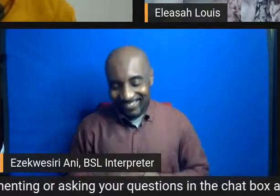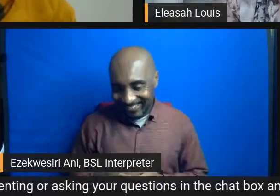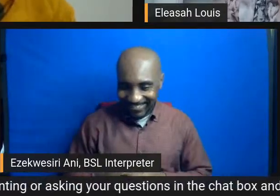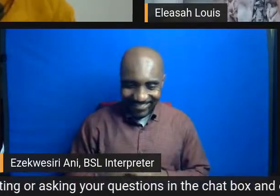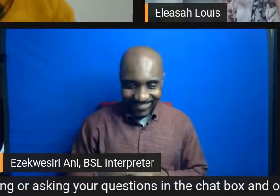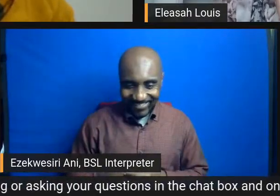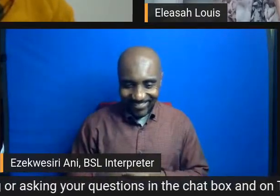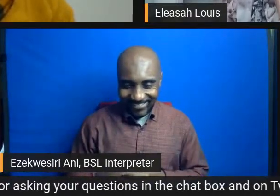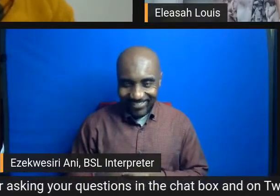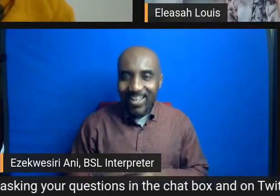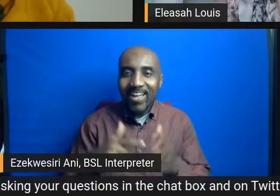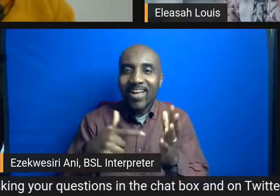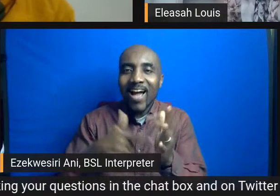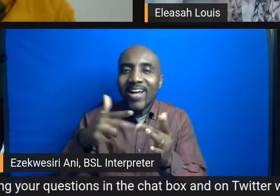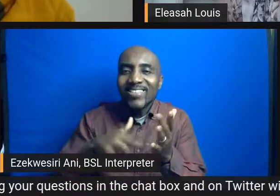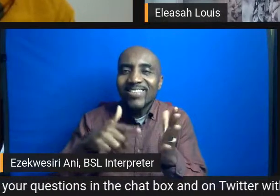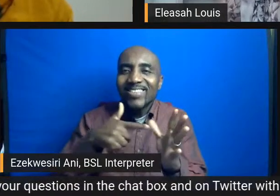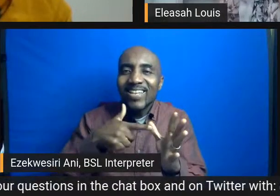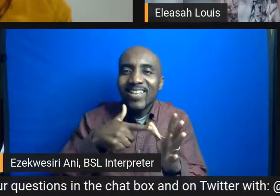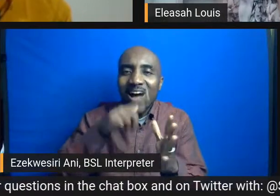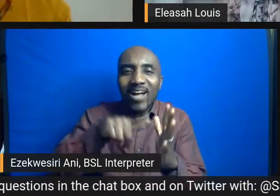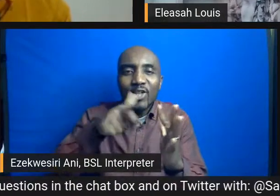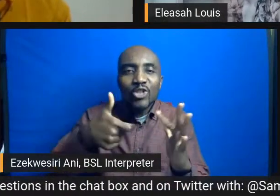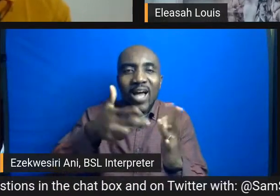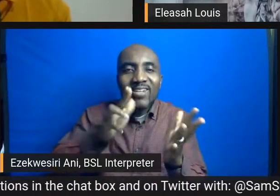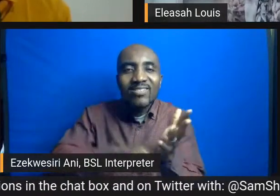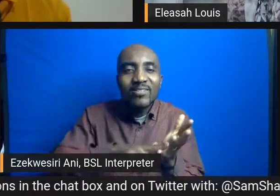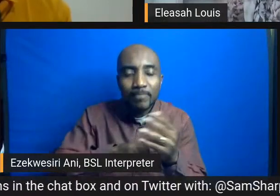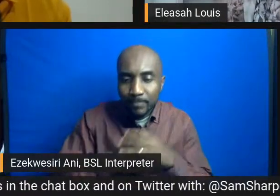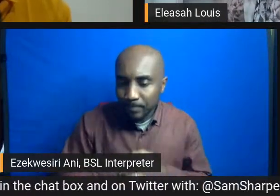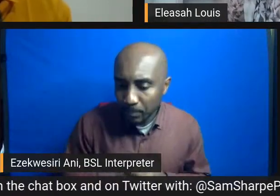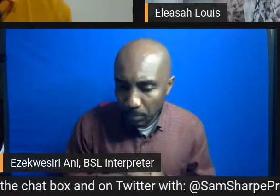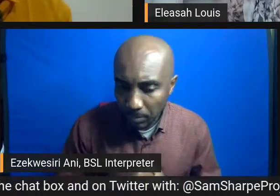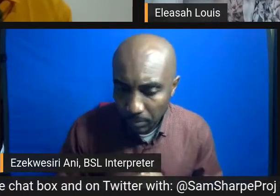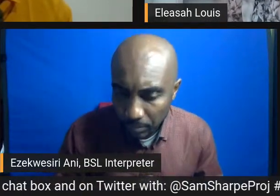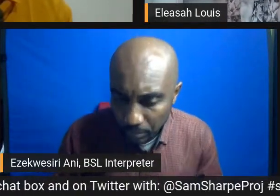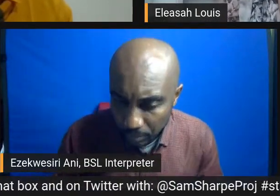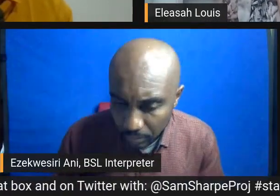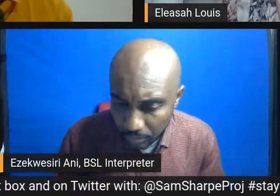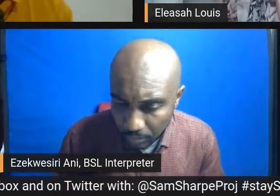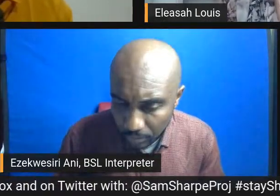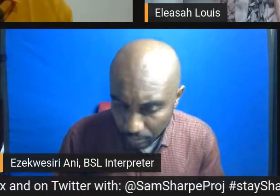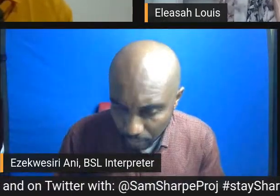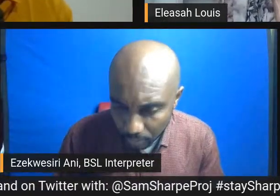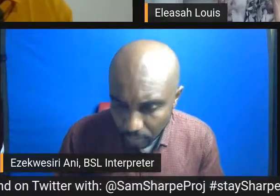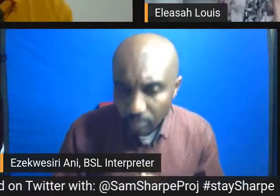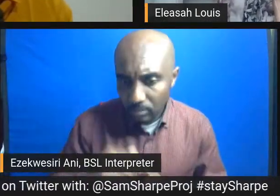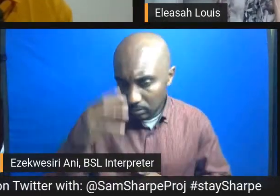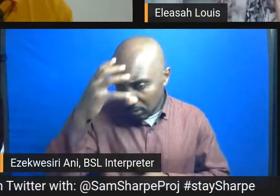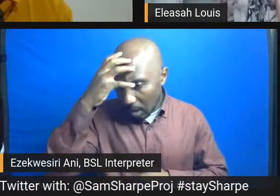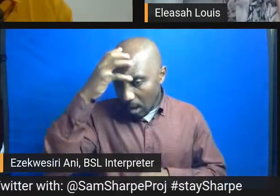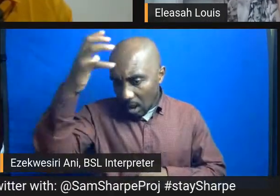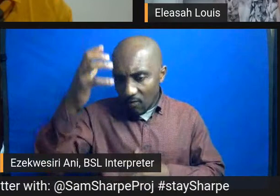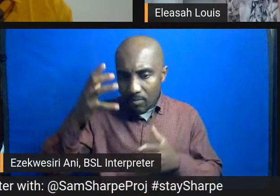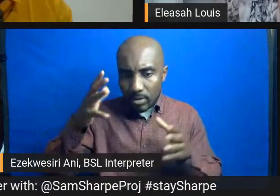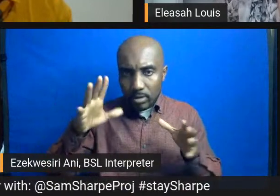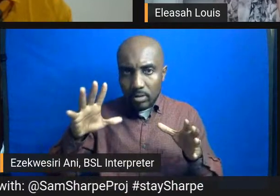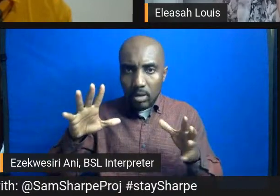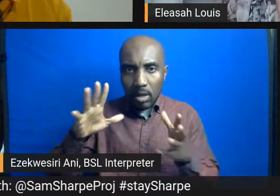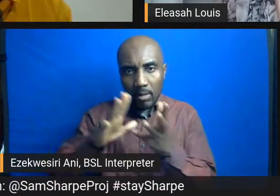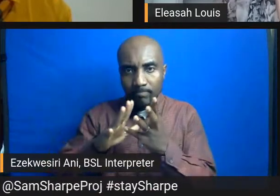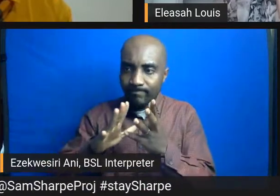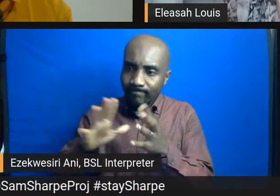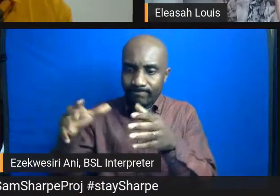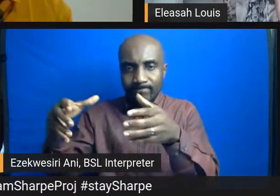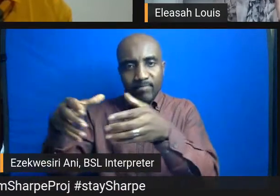is from Tim Jackson. It says, is new government department of levelling up an opportunity